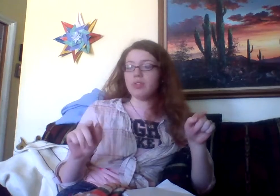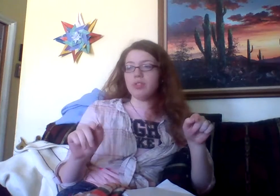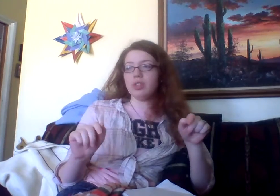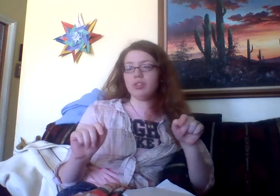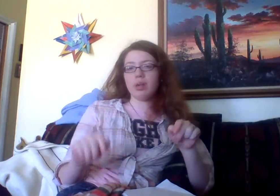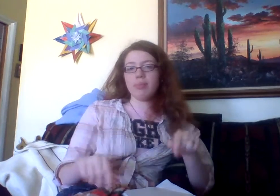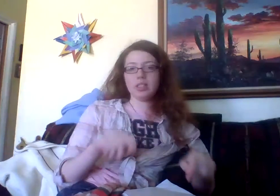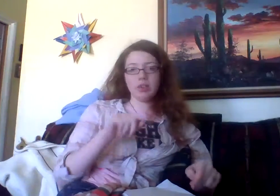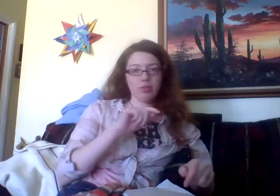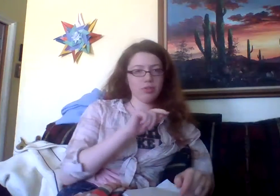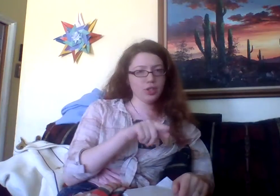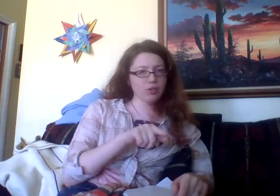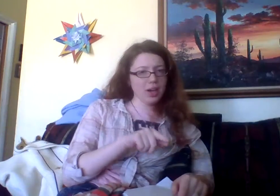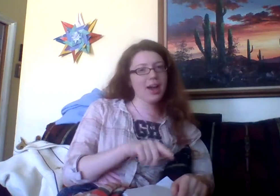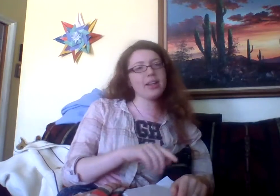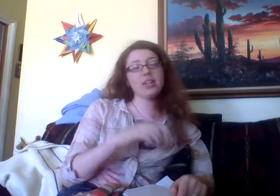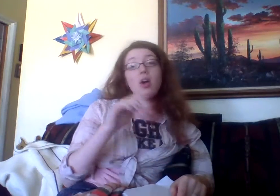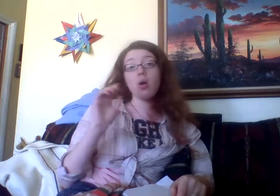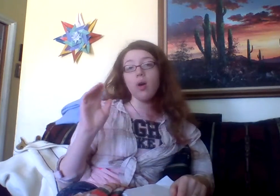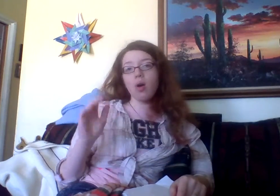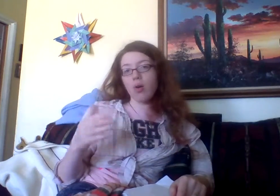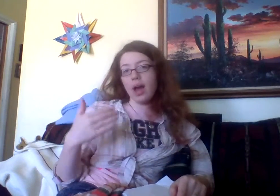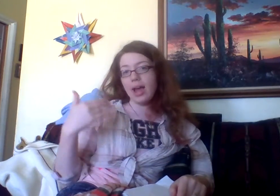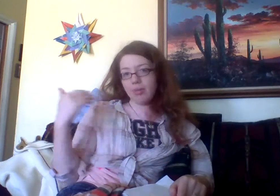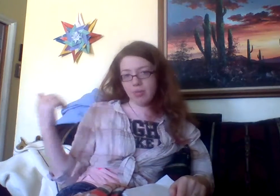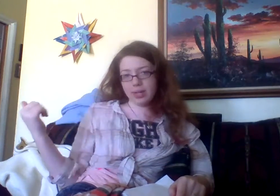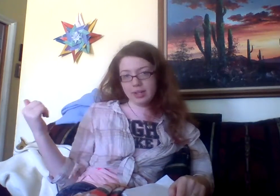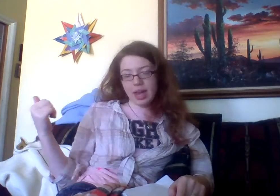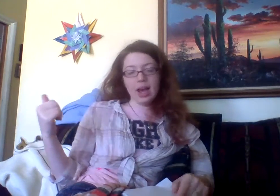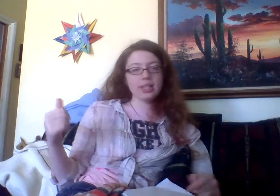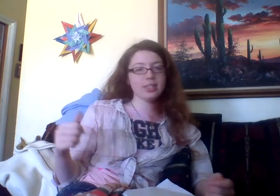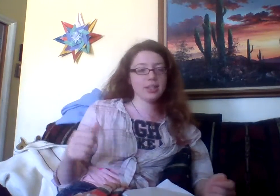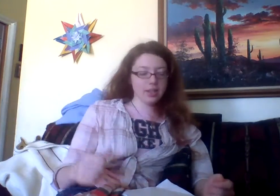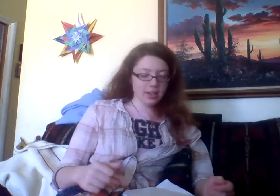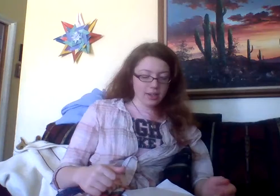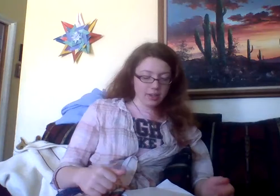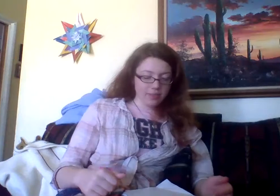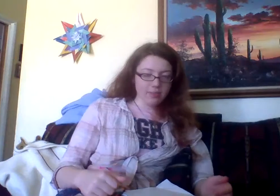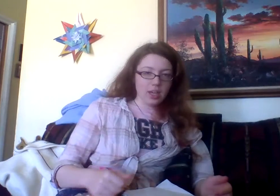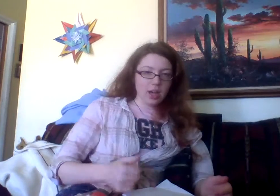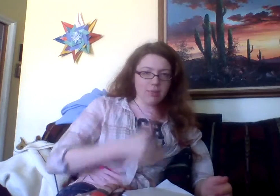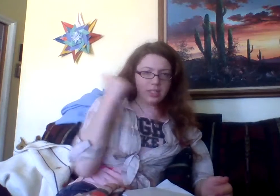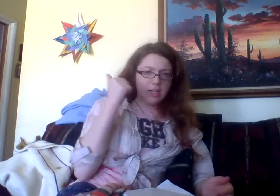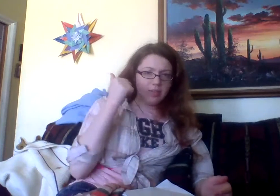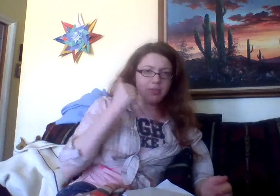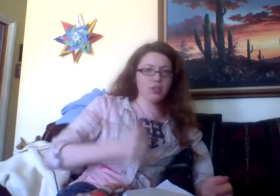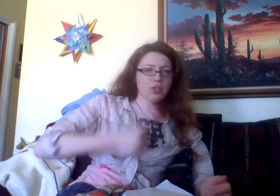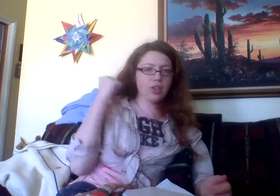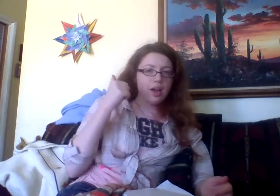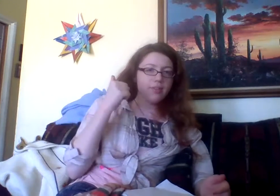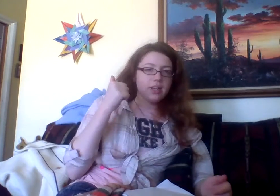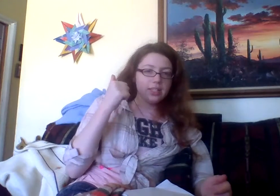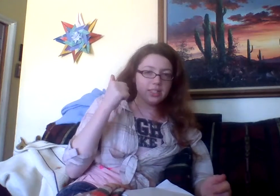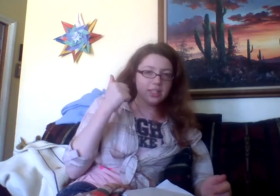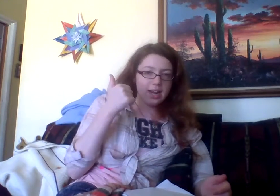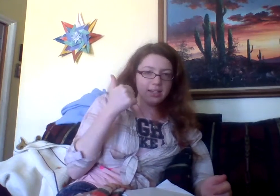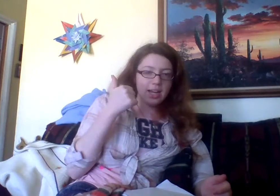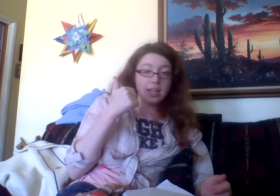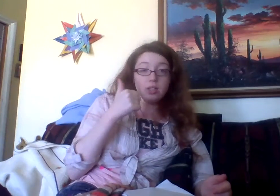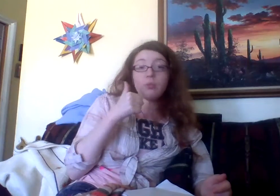to do something. So do not or I will not. It's the refusal of consent, as it